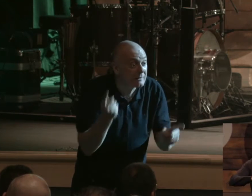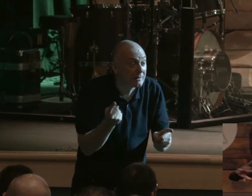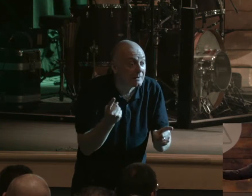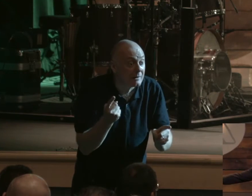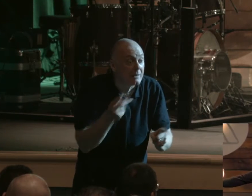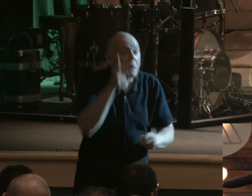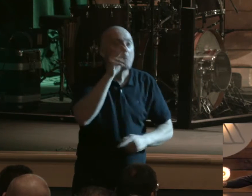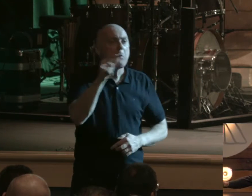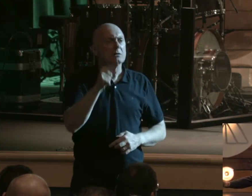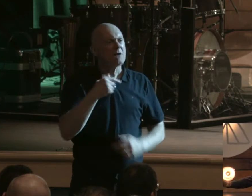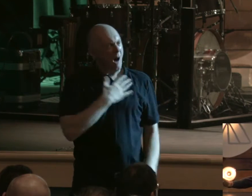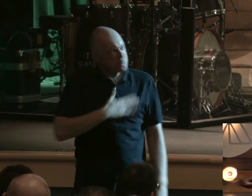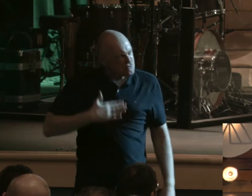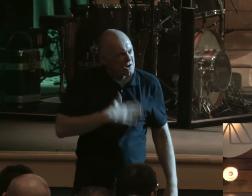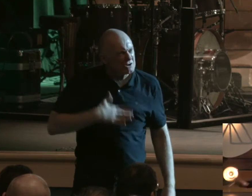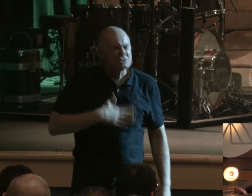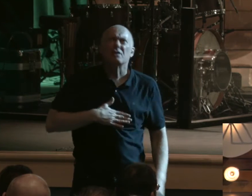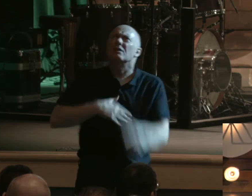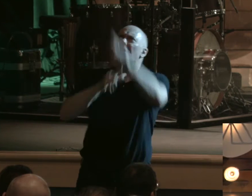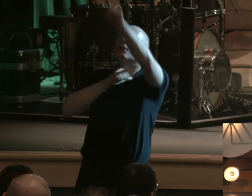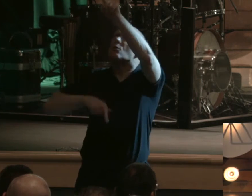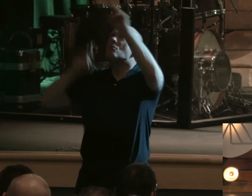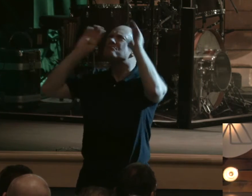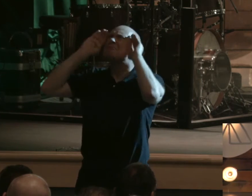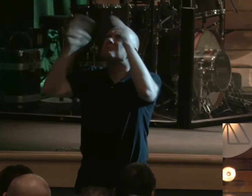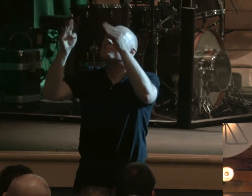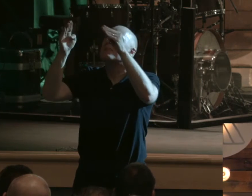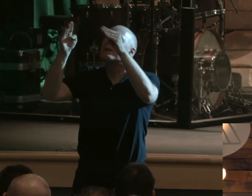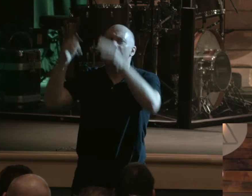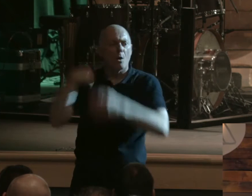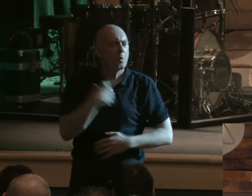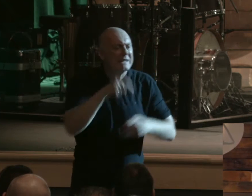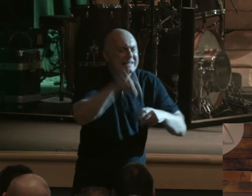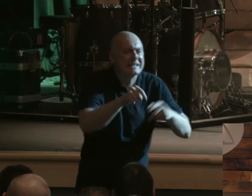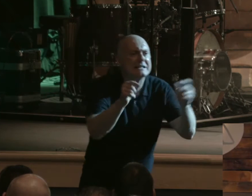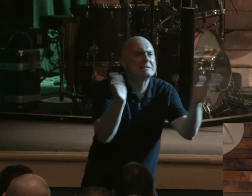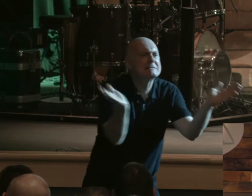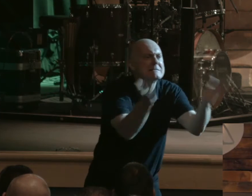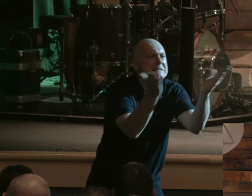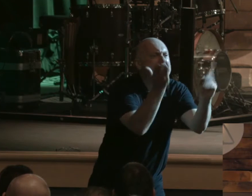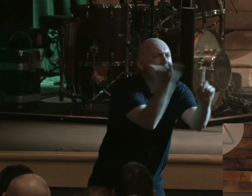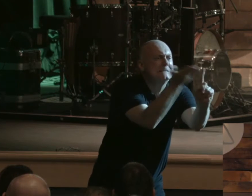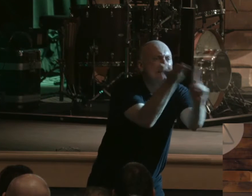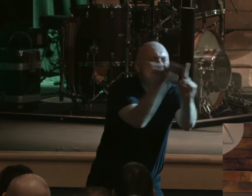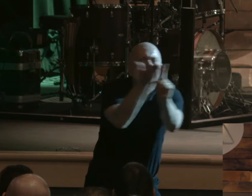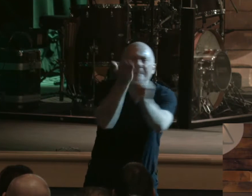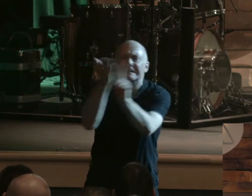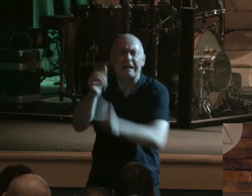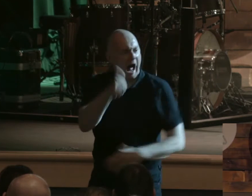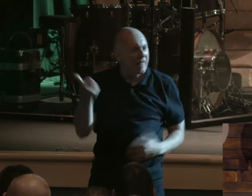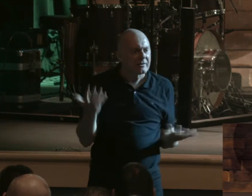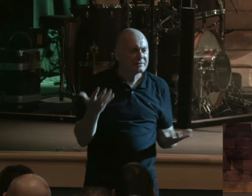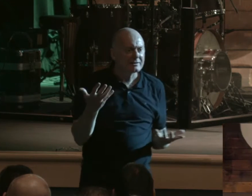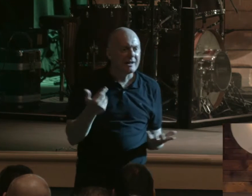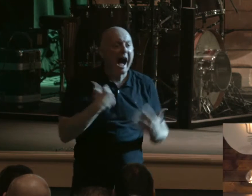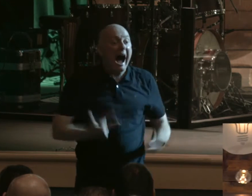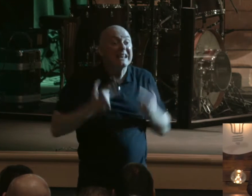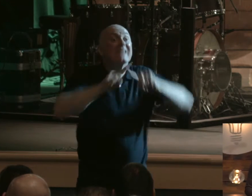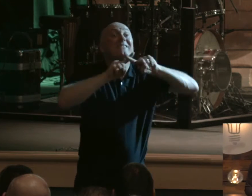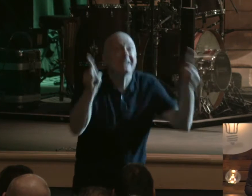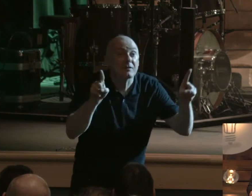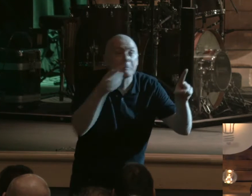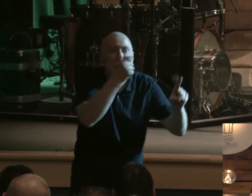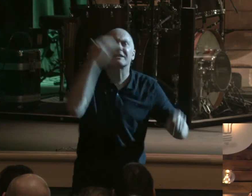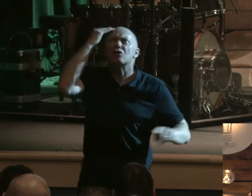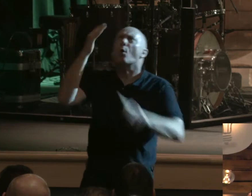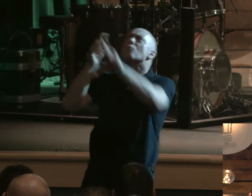says, appreciating the fear of the Lord, knowing this, we persuade others. I see what's true. I live differently in light of what's